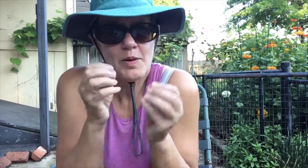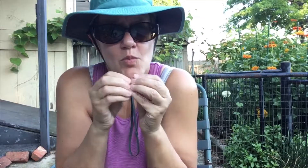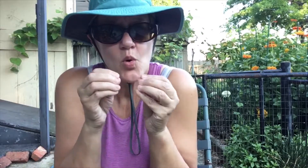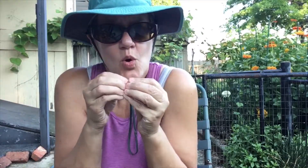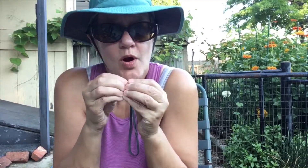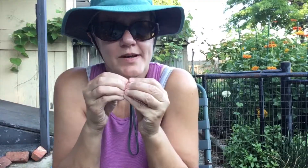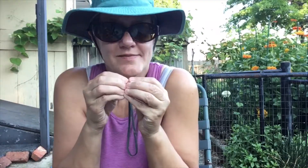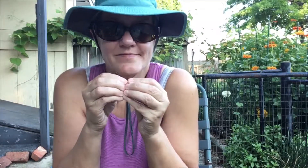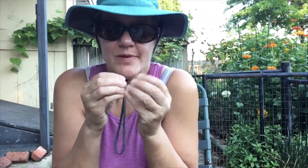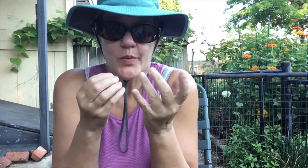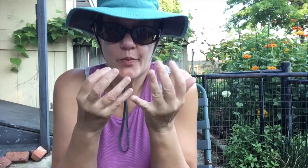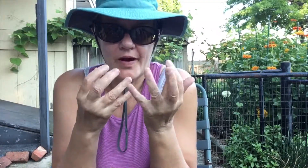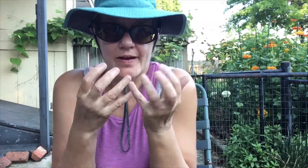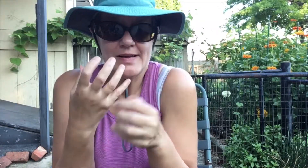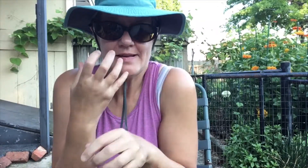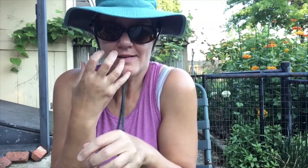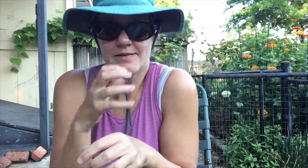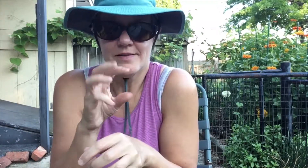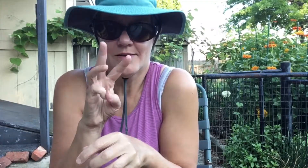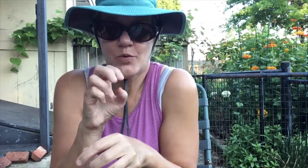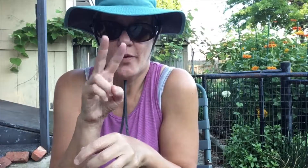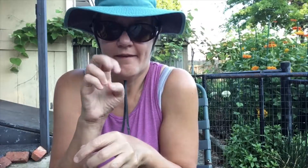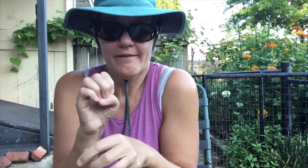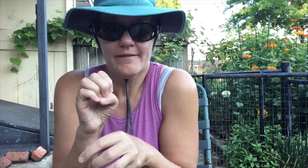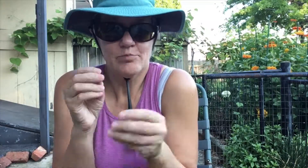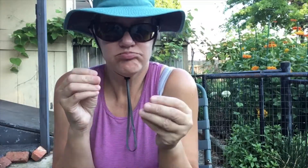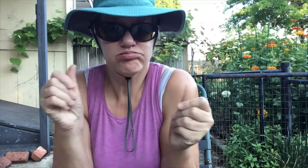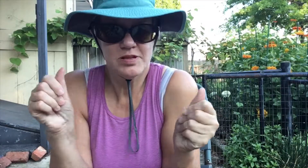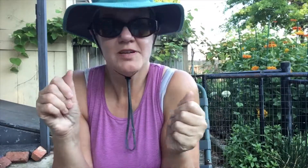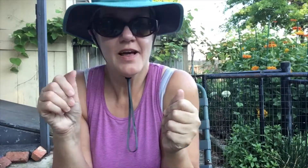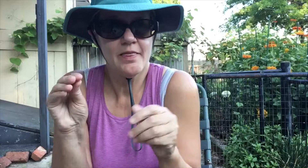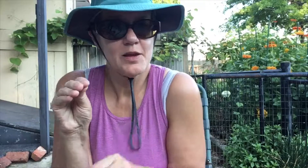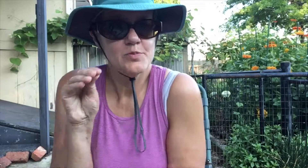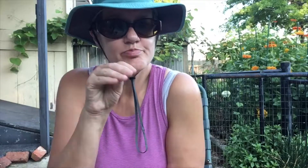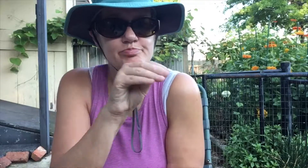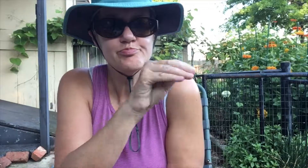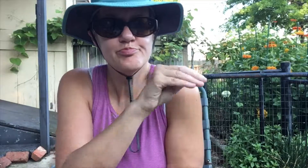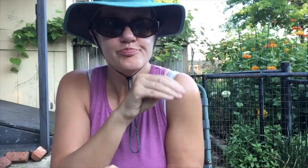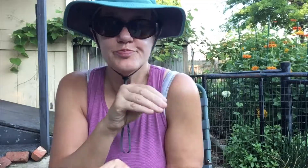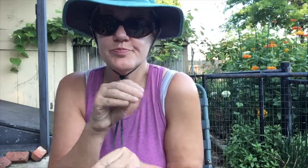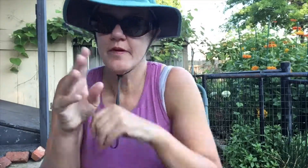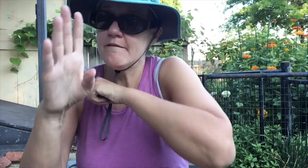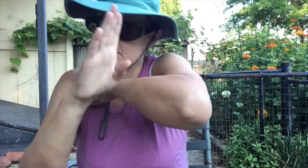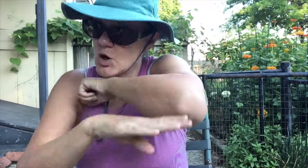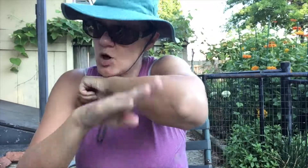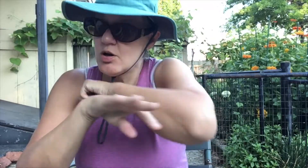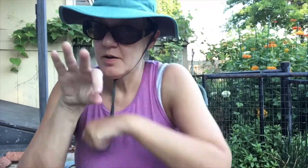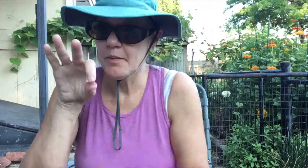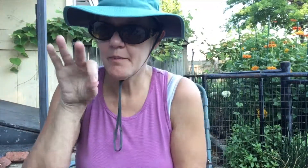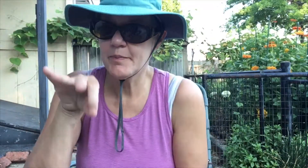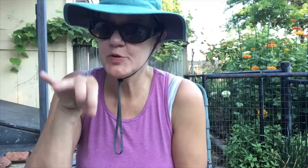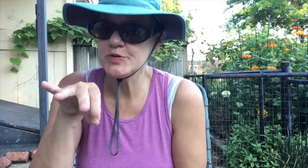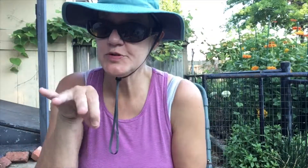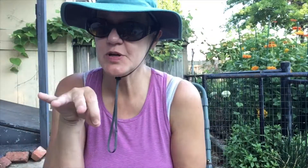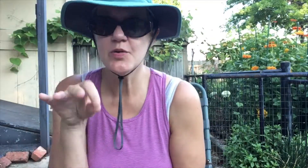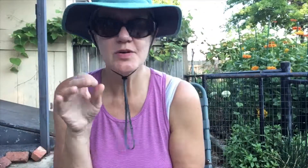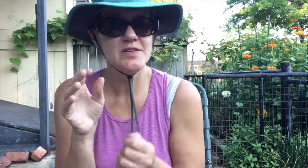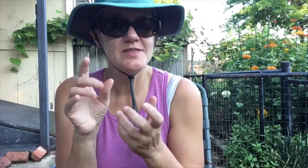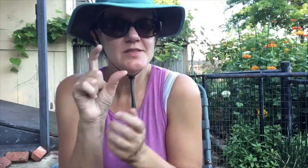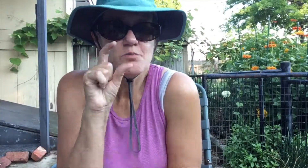I'm going to wait a little bit longer until this heat wave passes, and then we'll transplant them in different places of the garden. They're going to be for fall peppers,